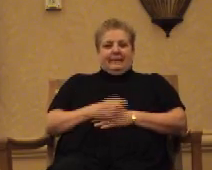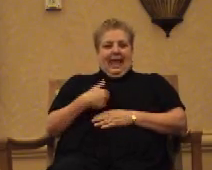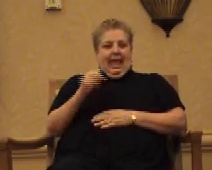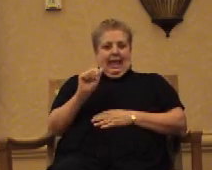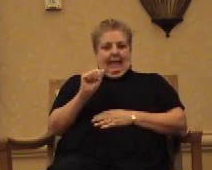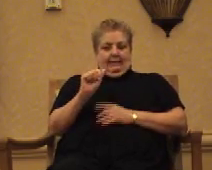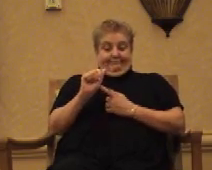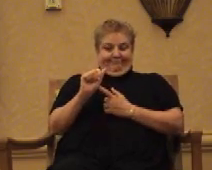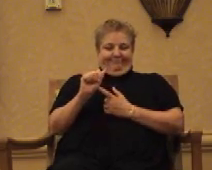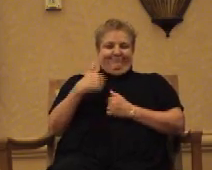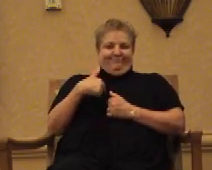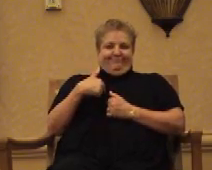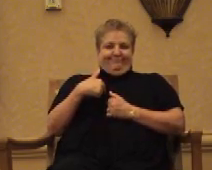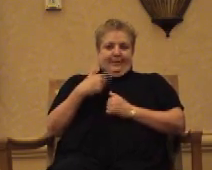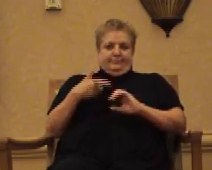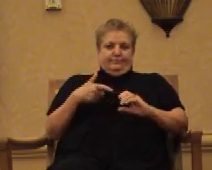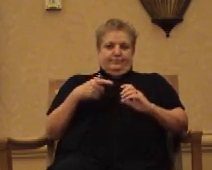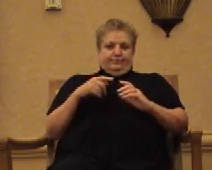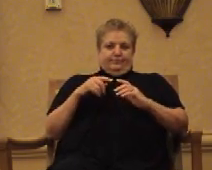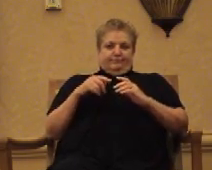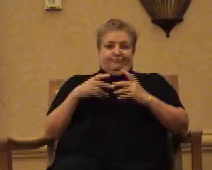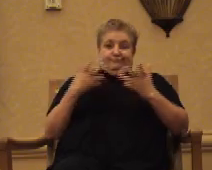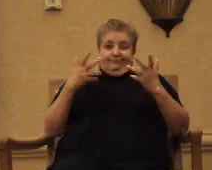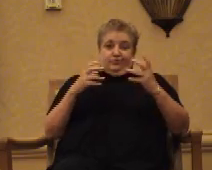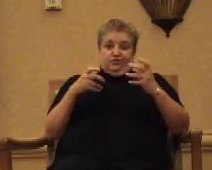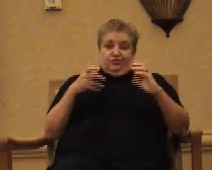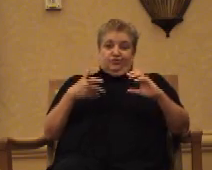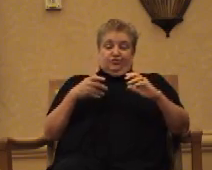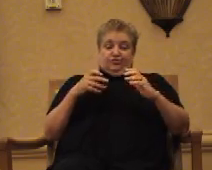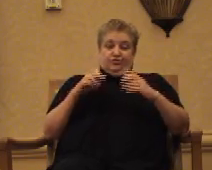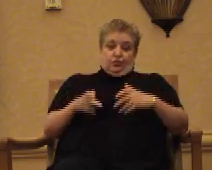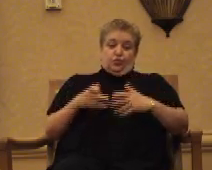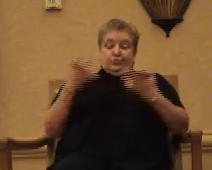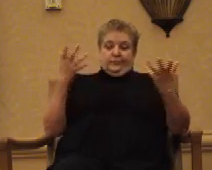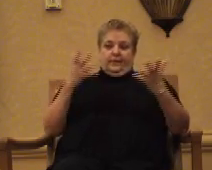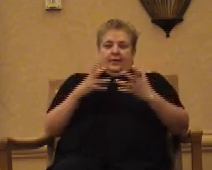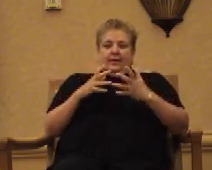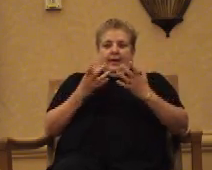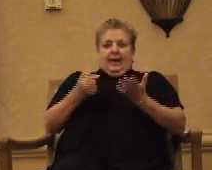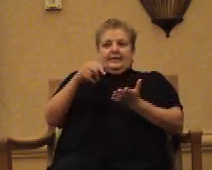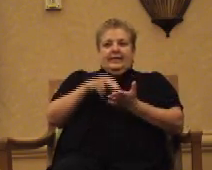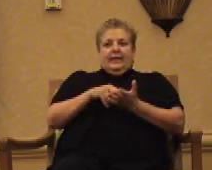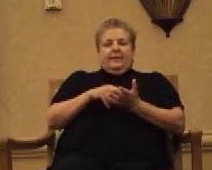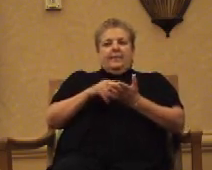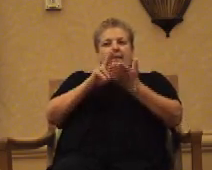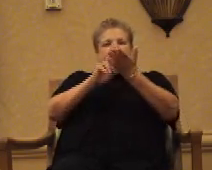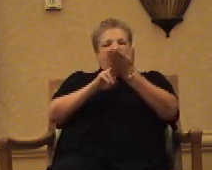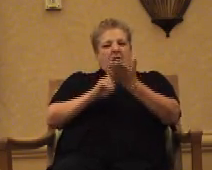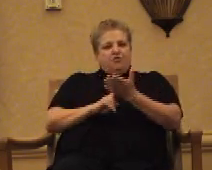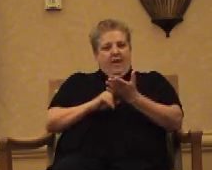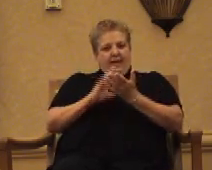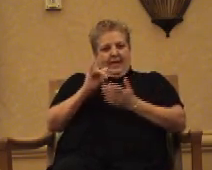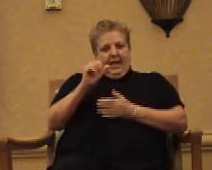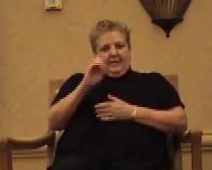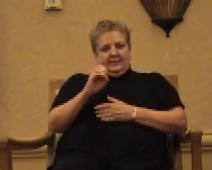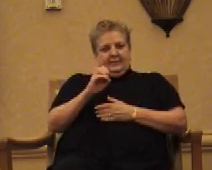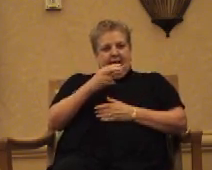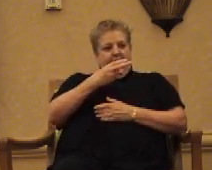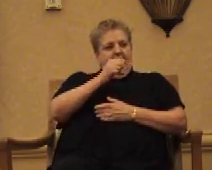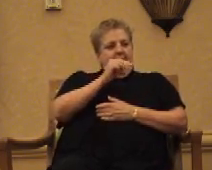screwed, right? I stand up and it's a contracts case, Hamer versus Sidway. And I know the case. I know